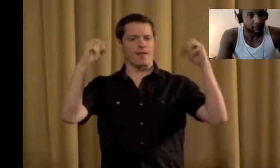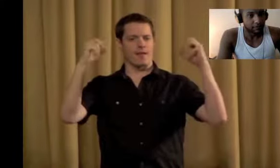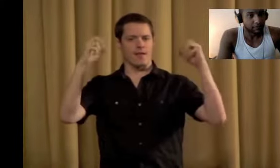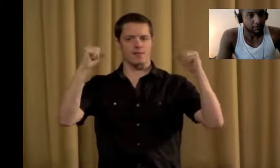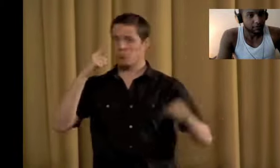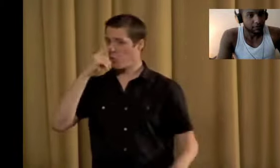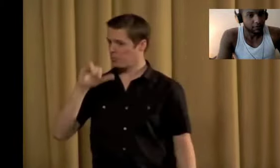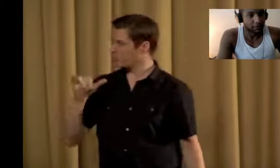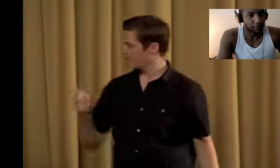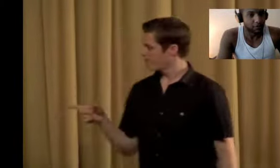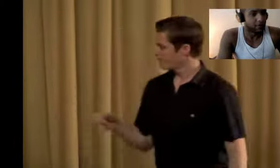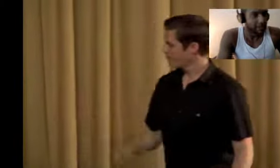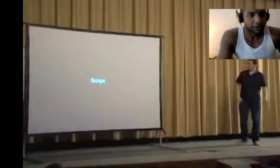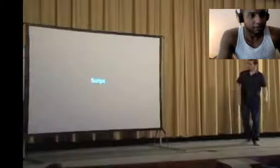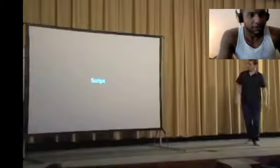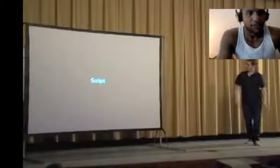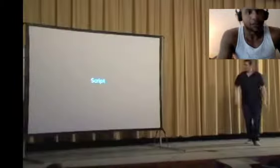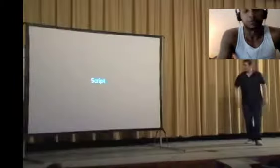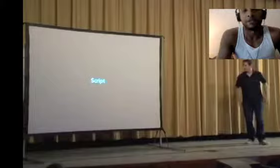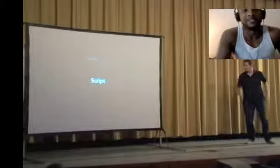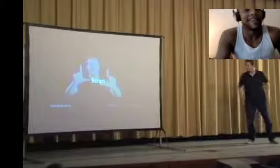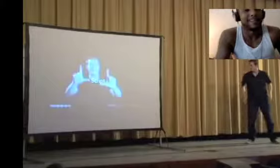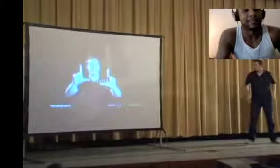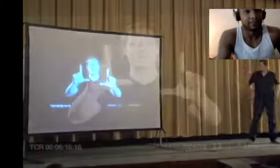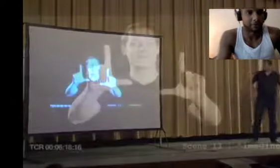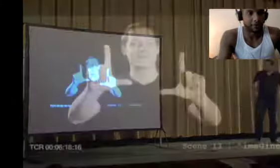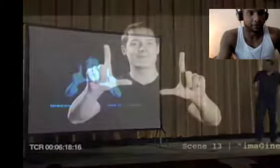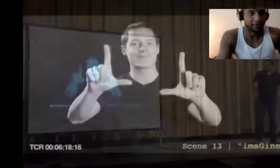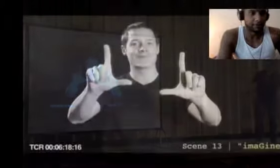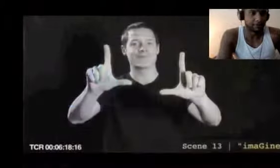So here's one particular project where I use an ASL script.